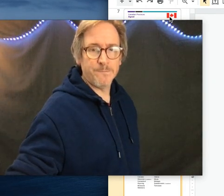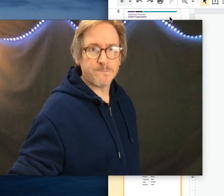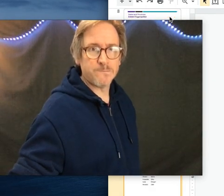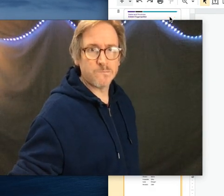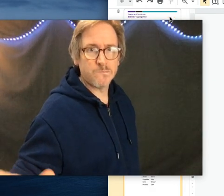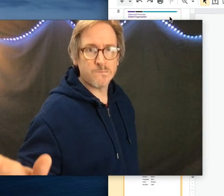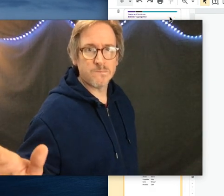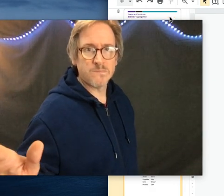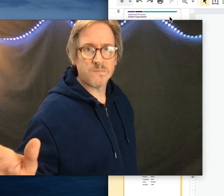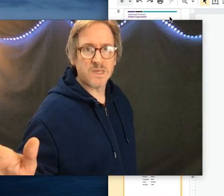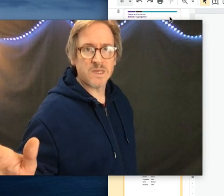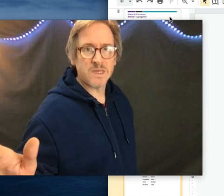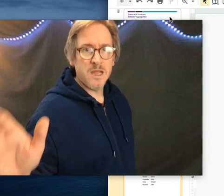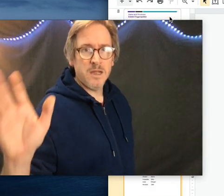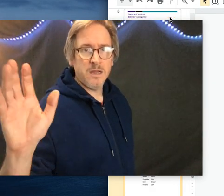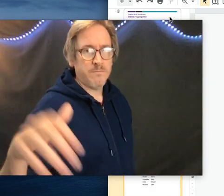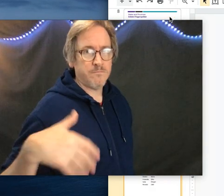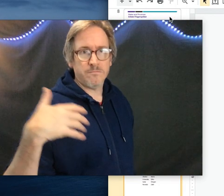um,